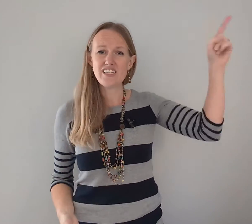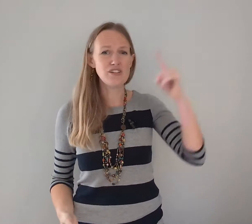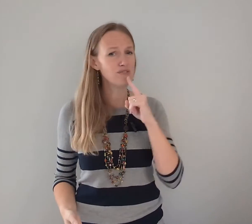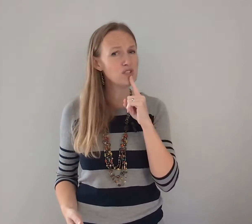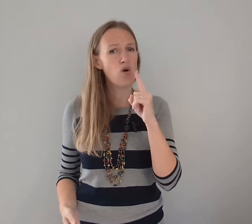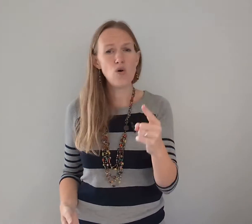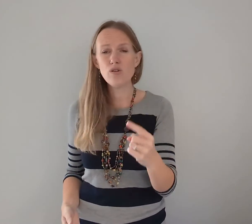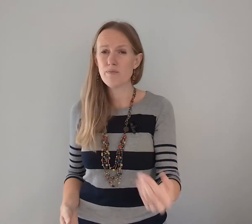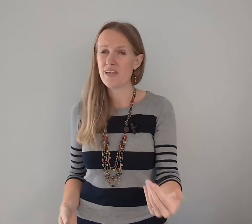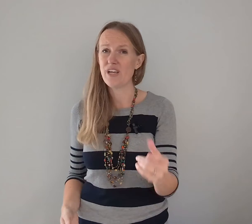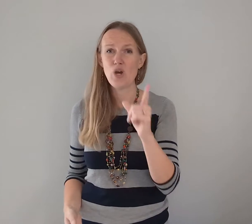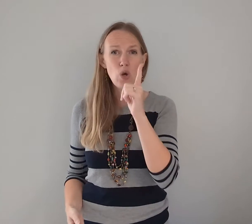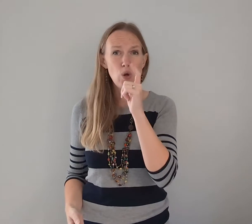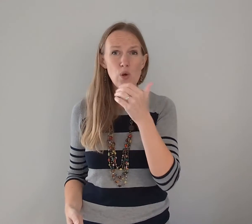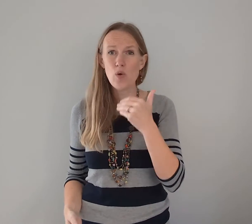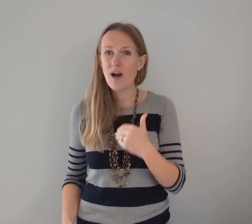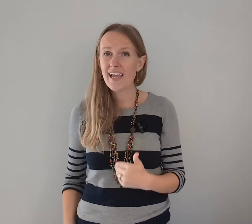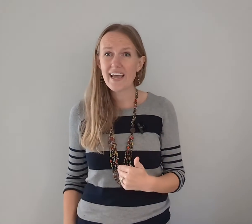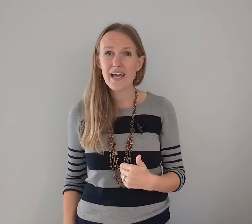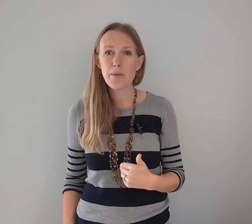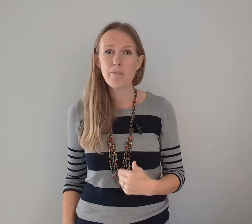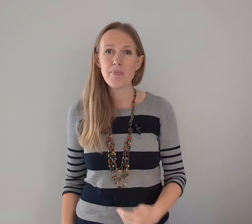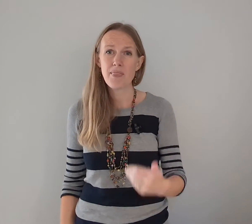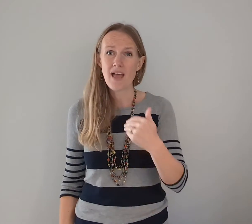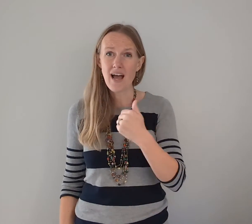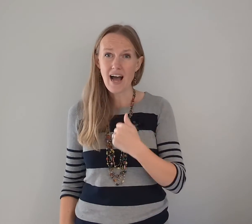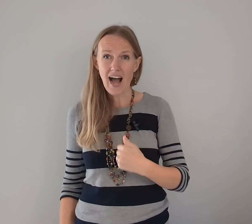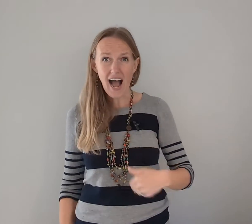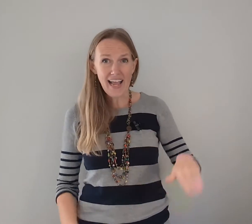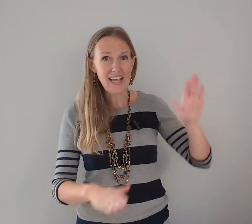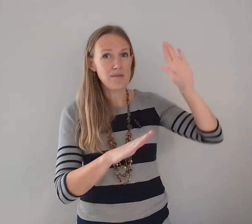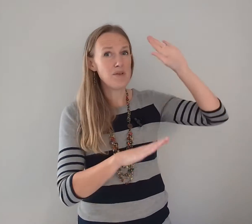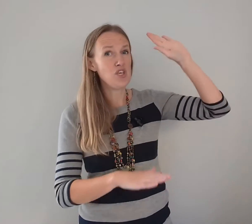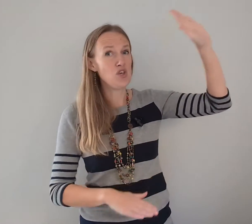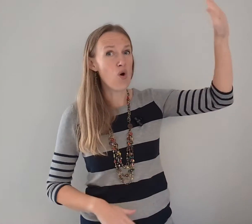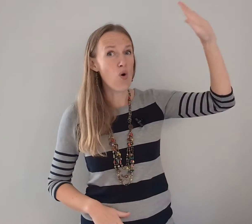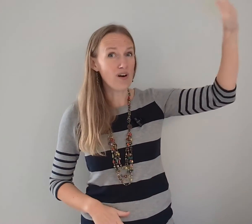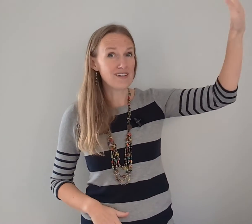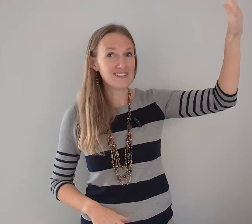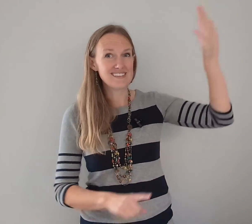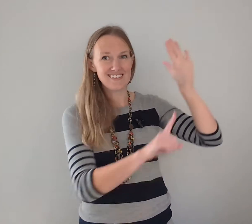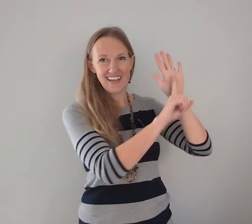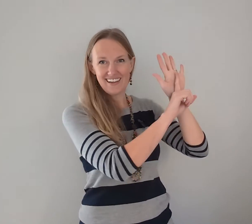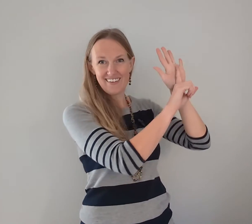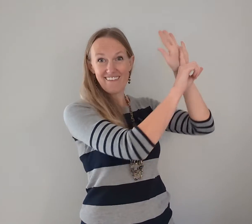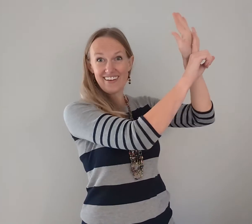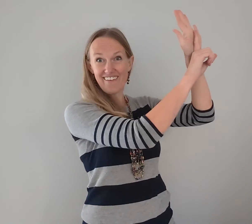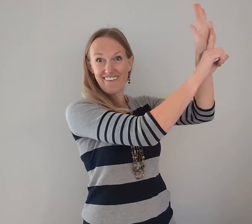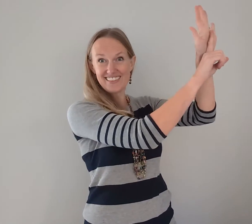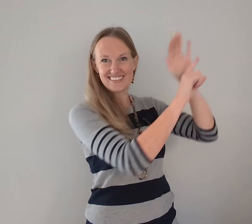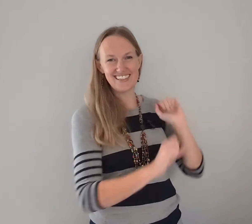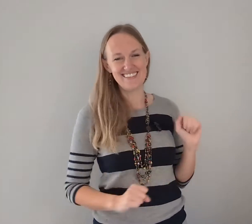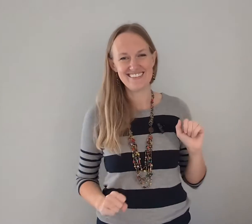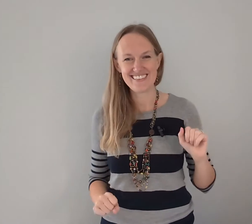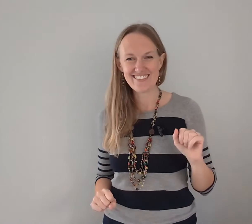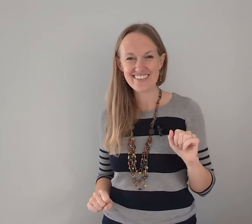you've told me who I am. I am yours, okay? Or yours, whichever works